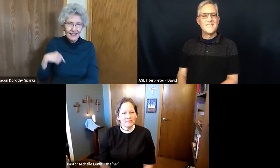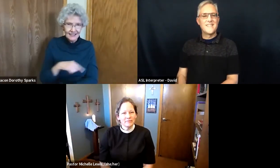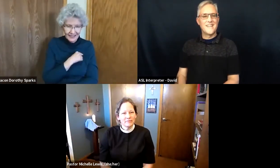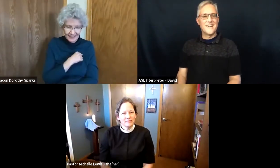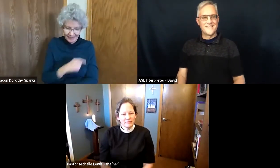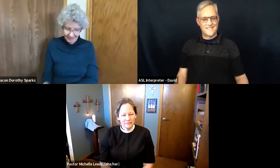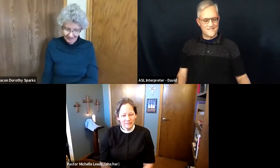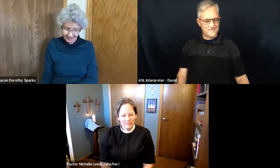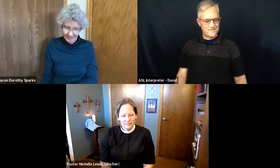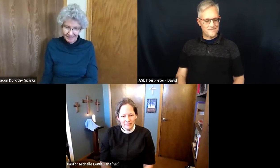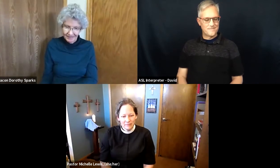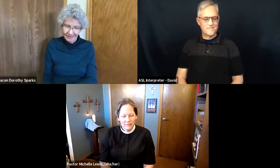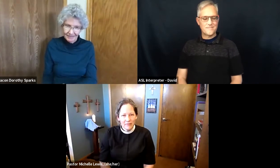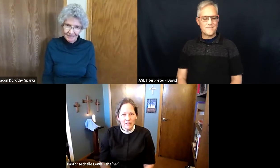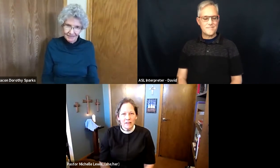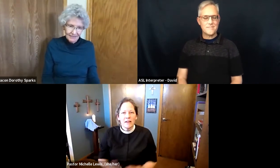sending us